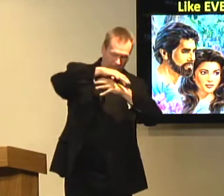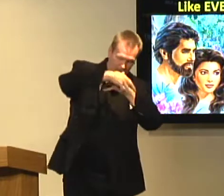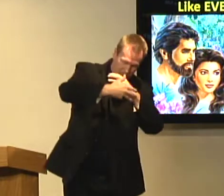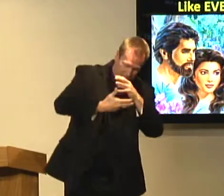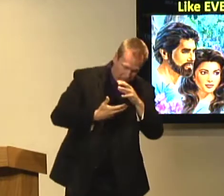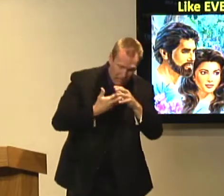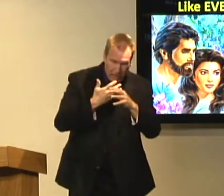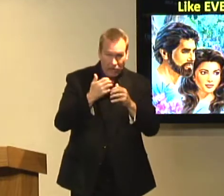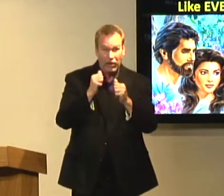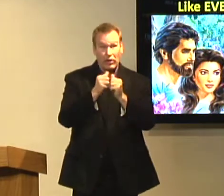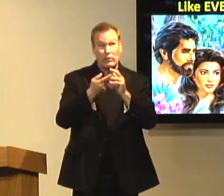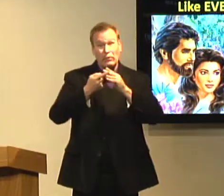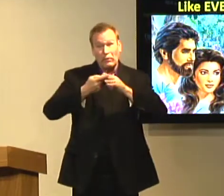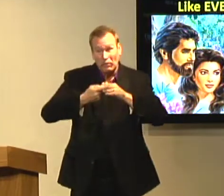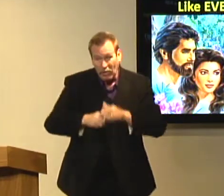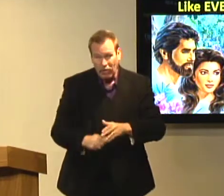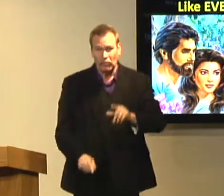most recent count.